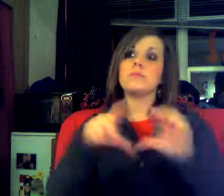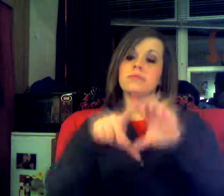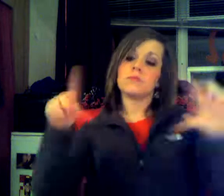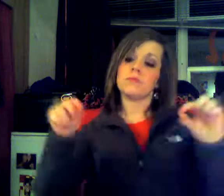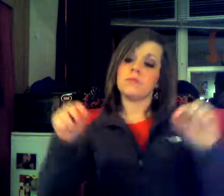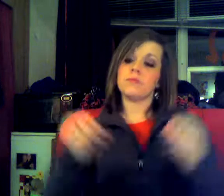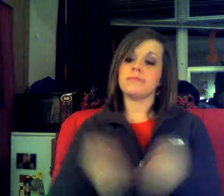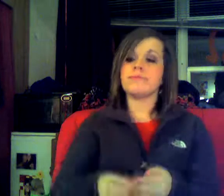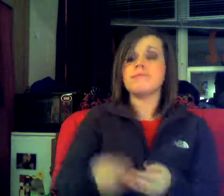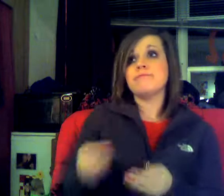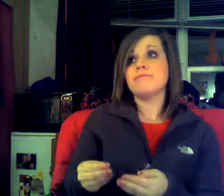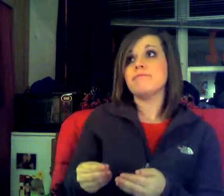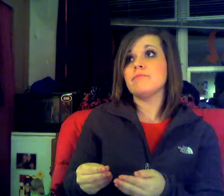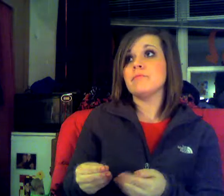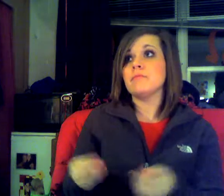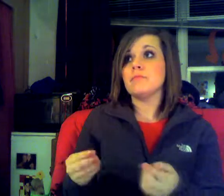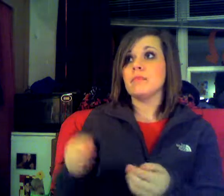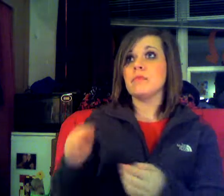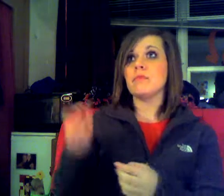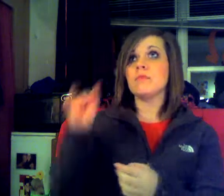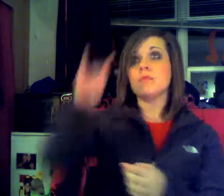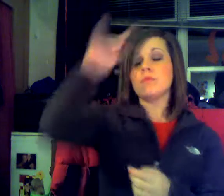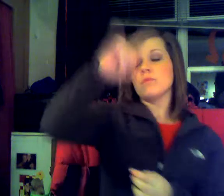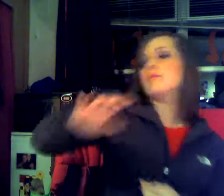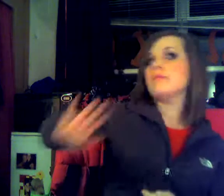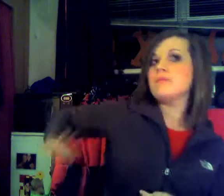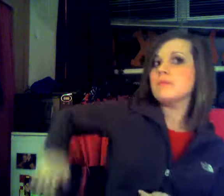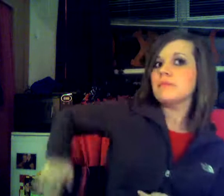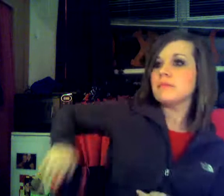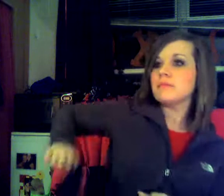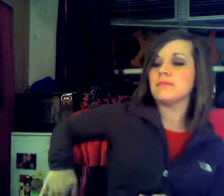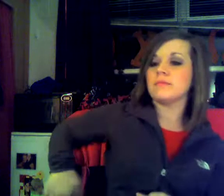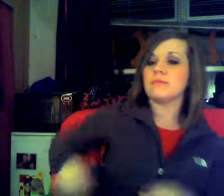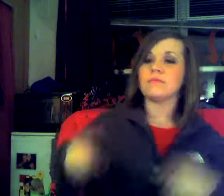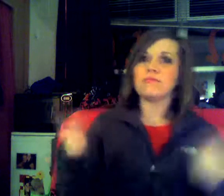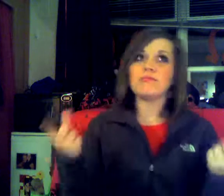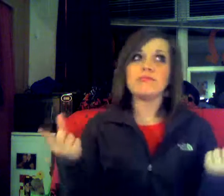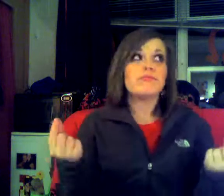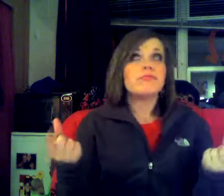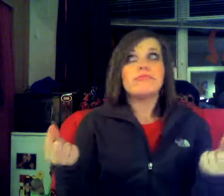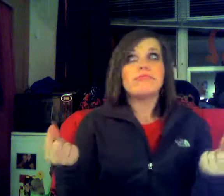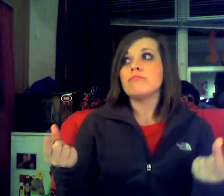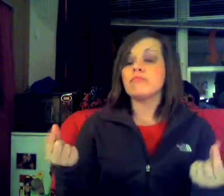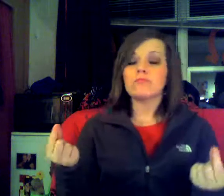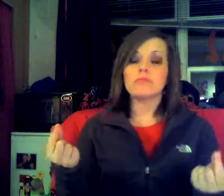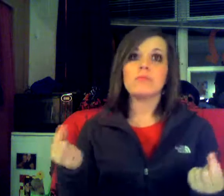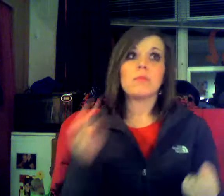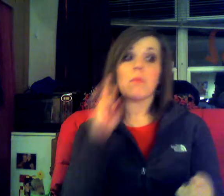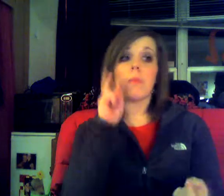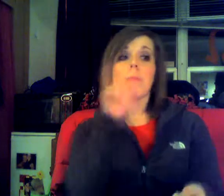ticket. Plane is delayed. What to do? See a newspaper.